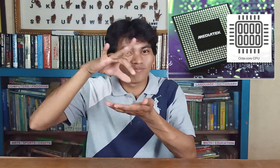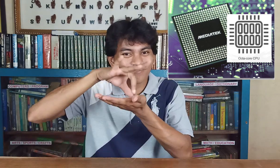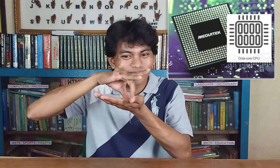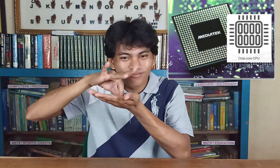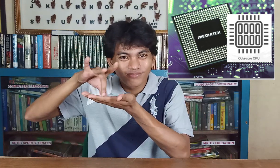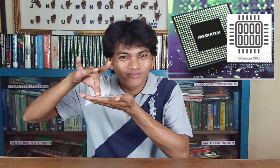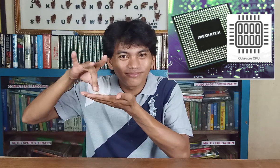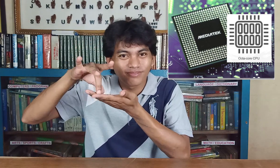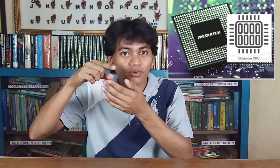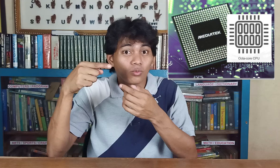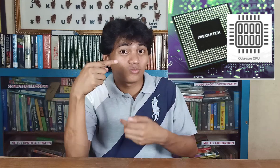Look,